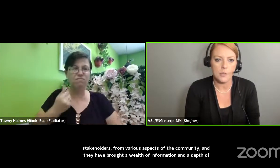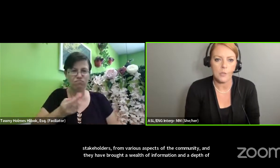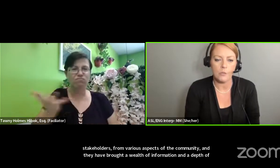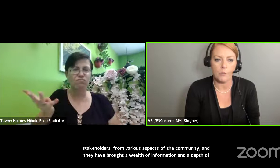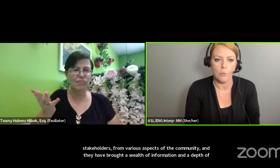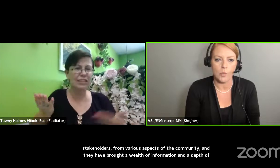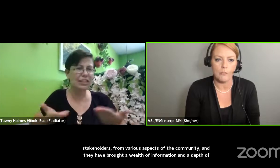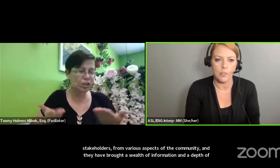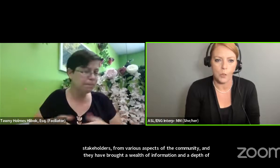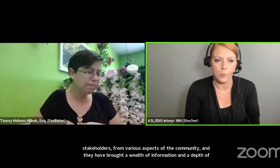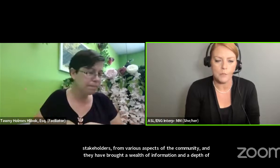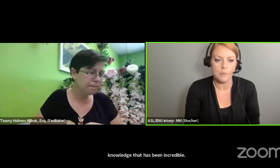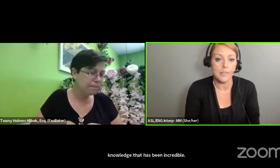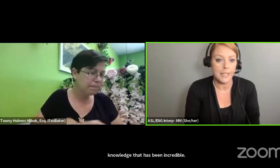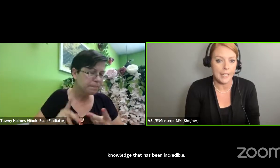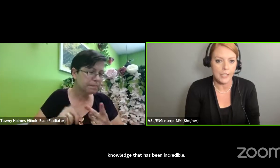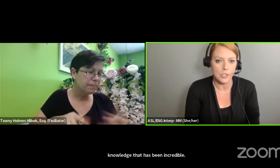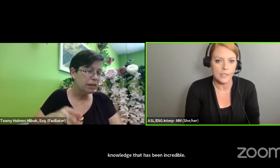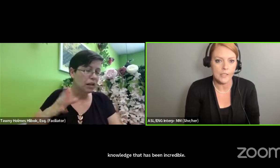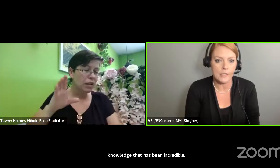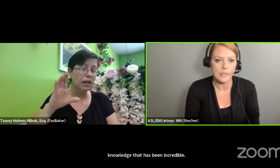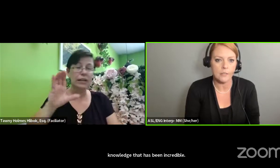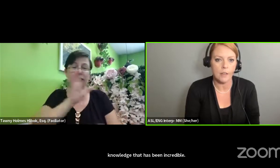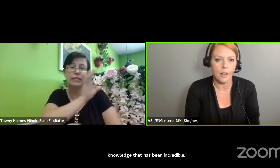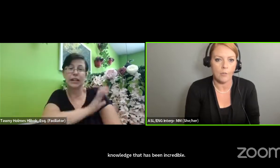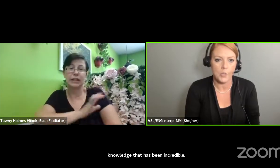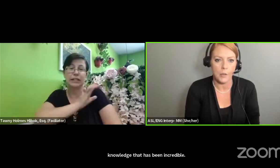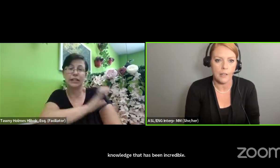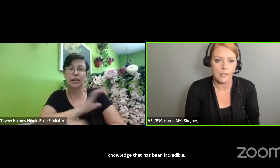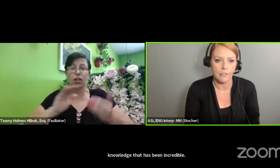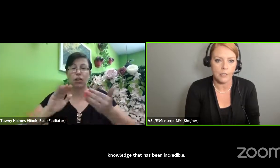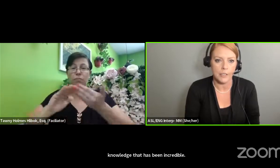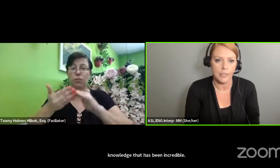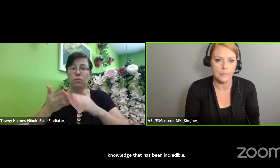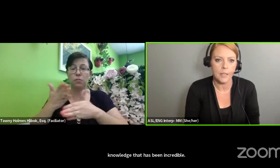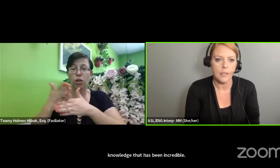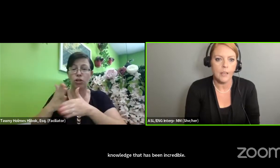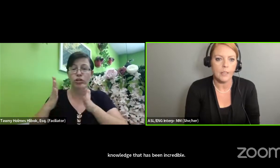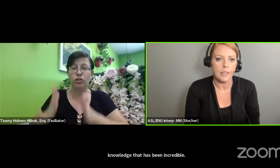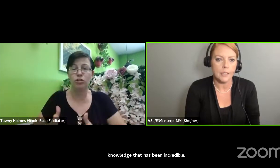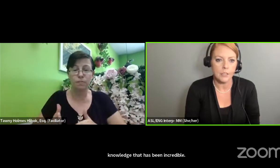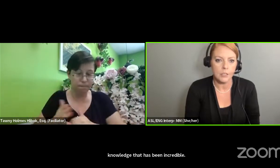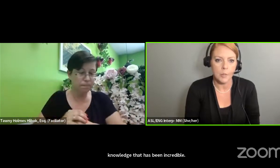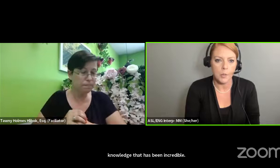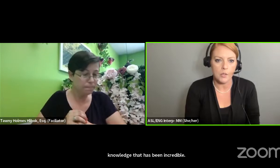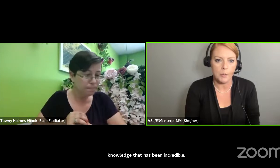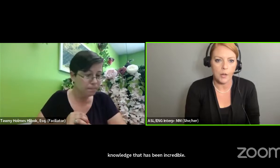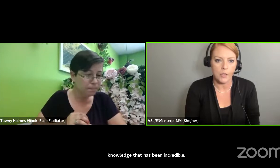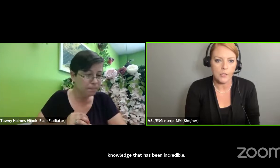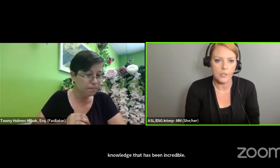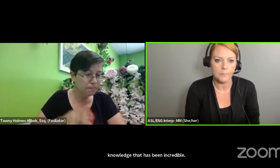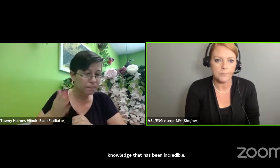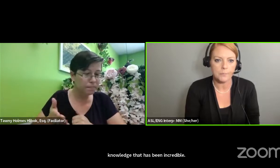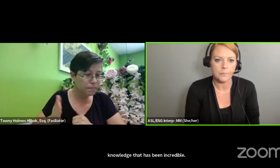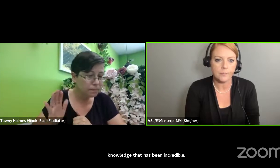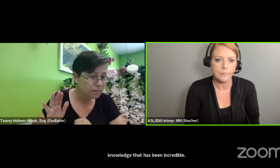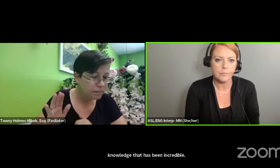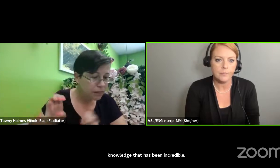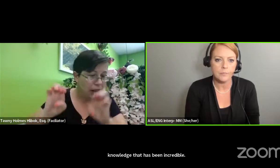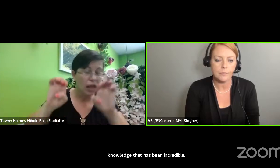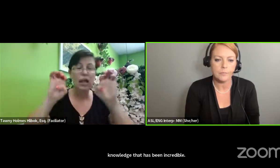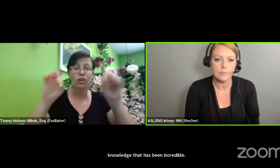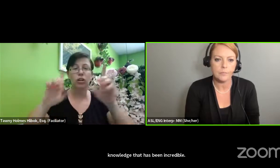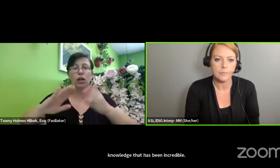Basically, individuals from 4 different groups: state agencies, of which we have several here, the clinical community partners,